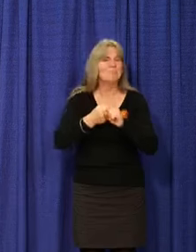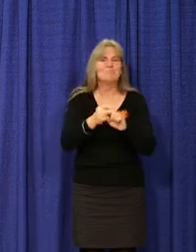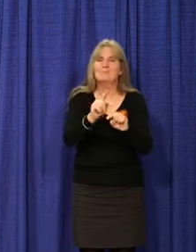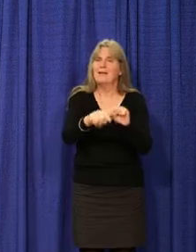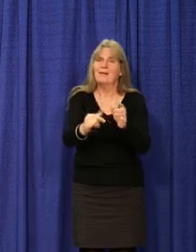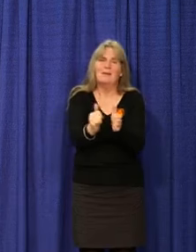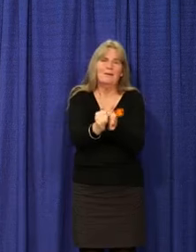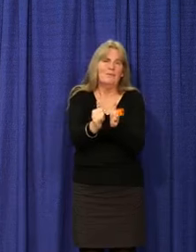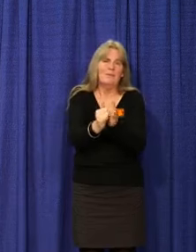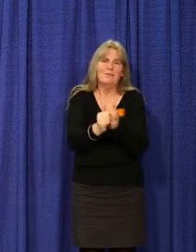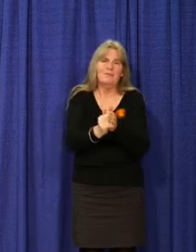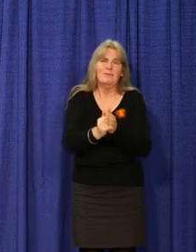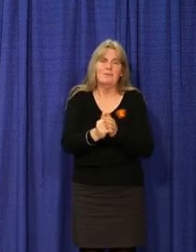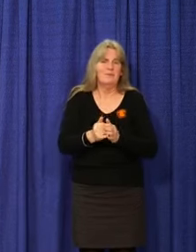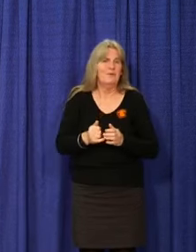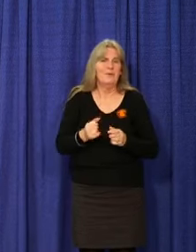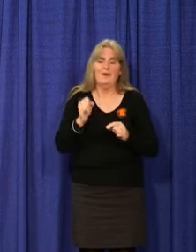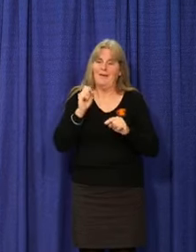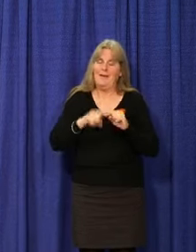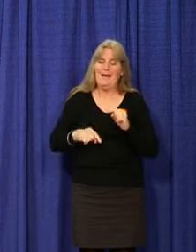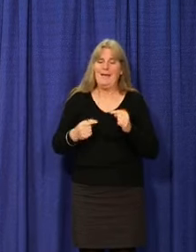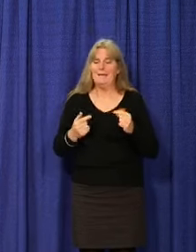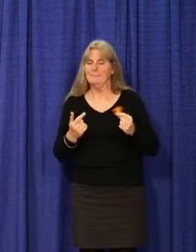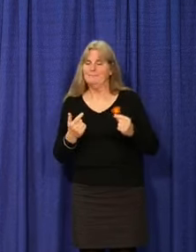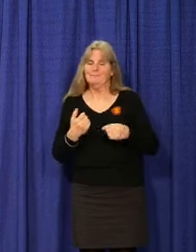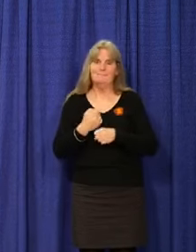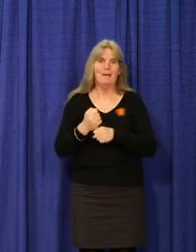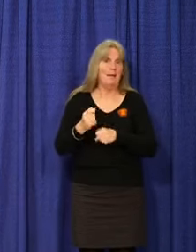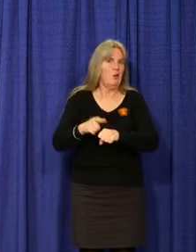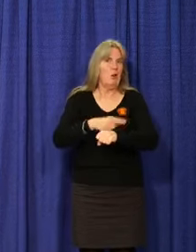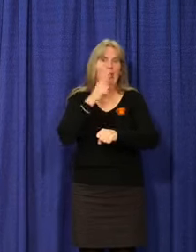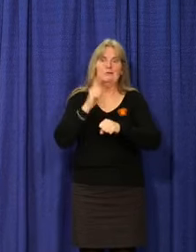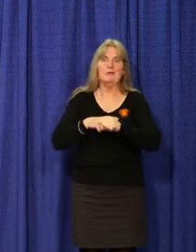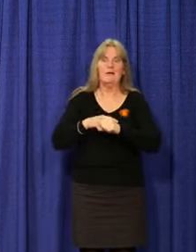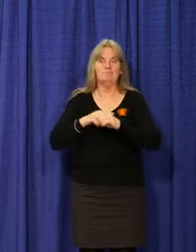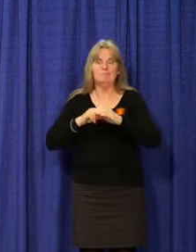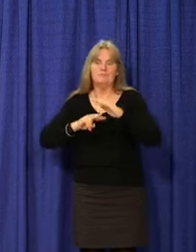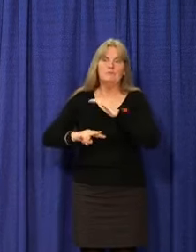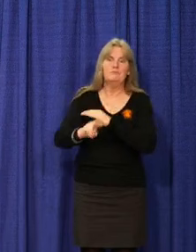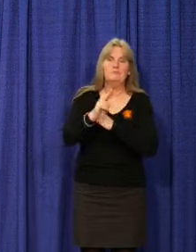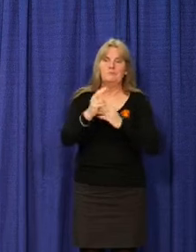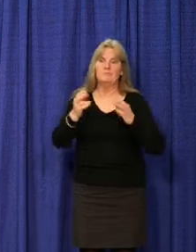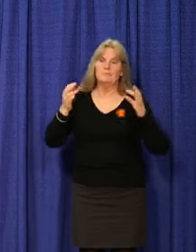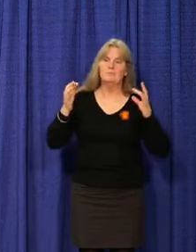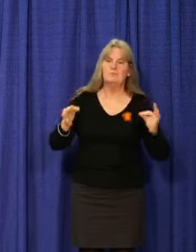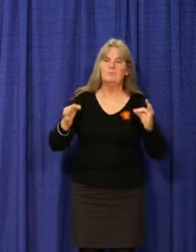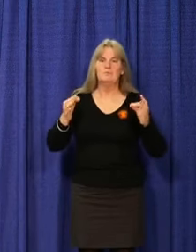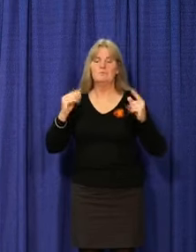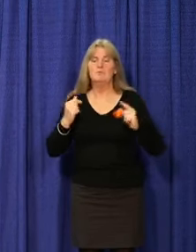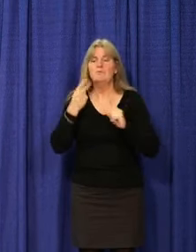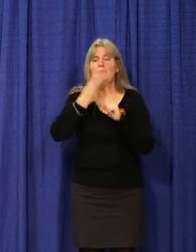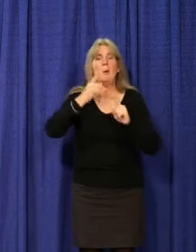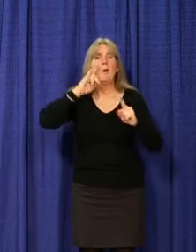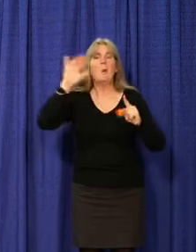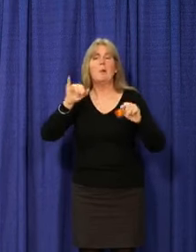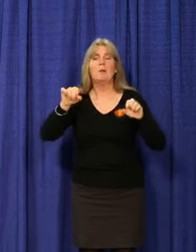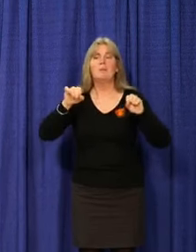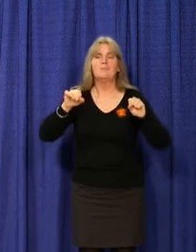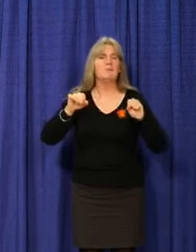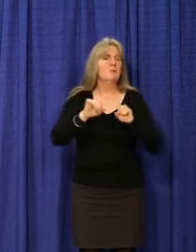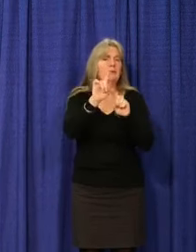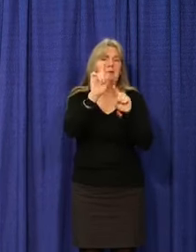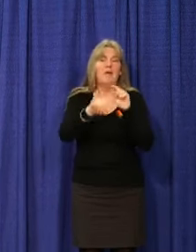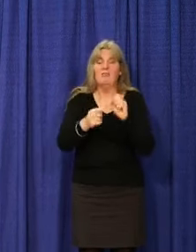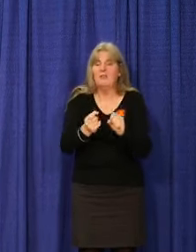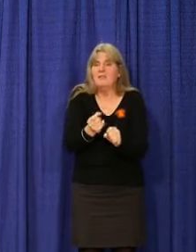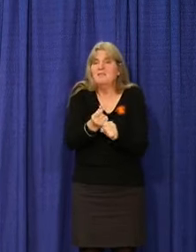is not possible to have confidence in any long-term predictions about where we will be in a few months' time or